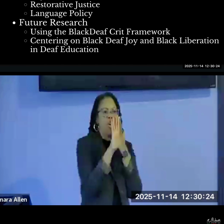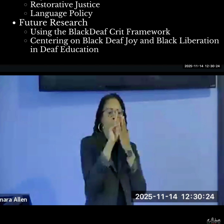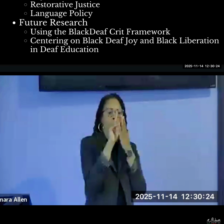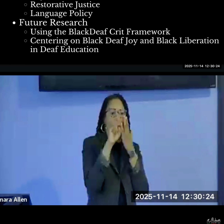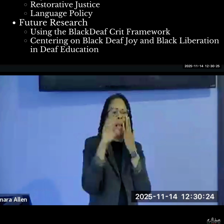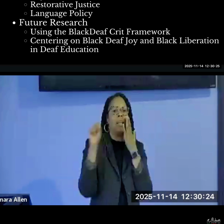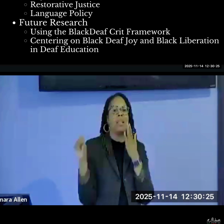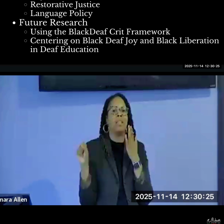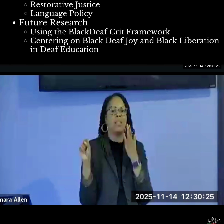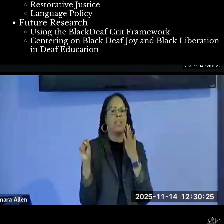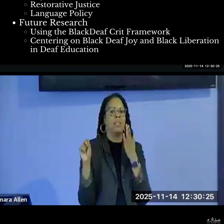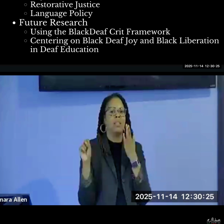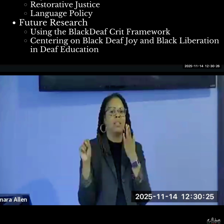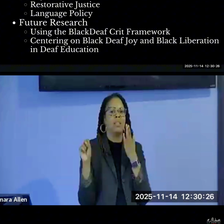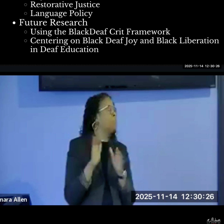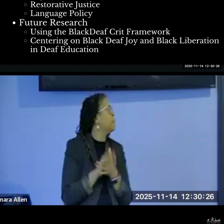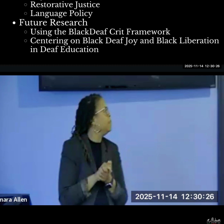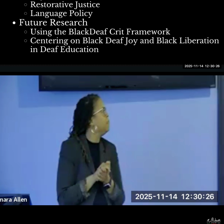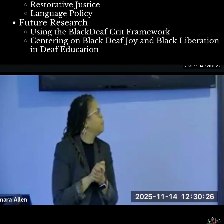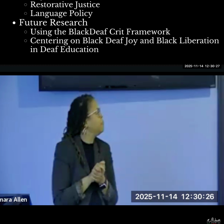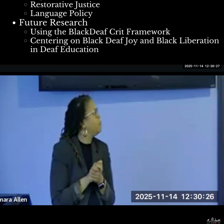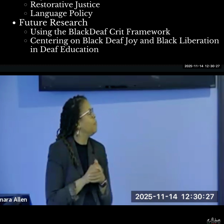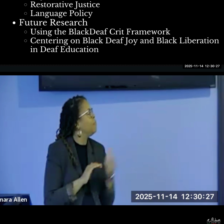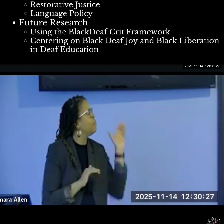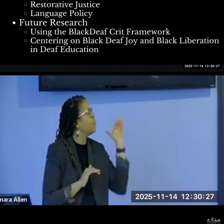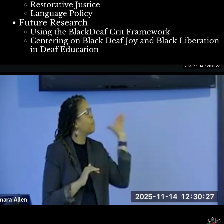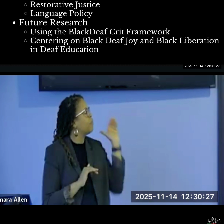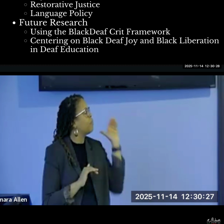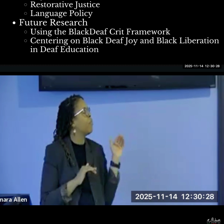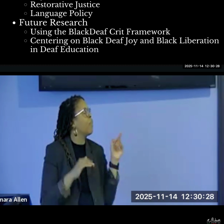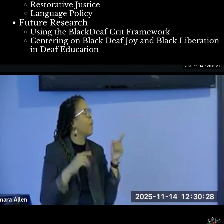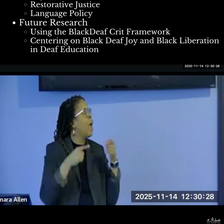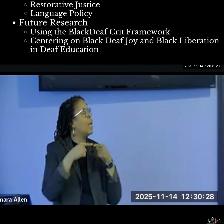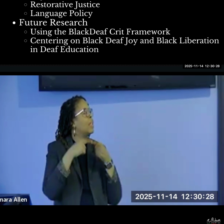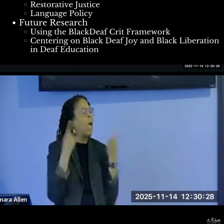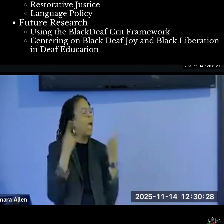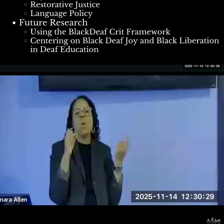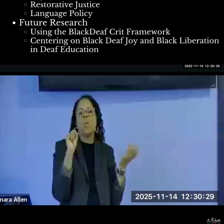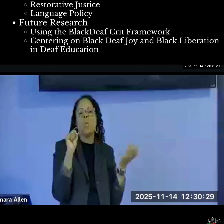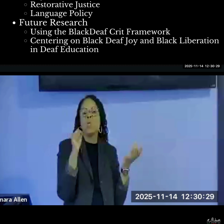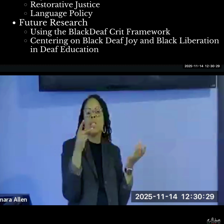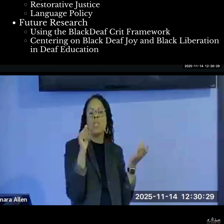to embrace their Blackness.